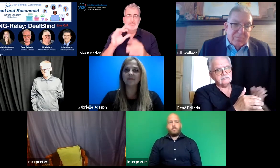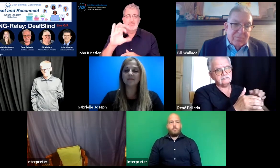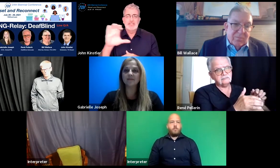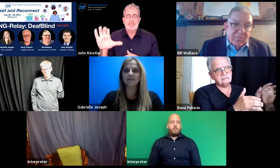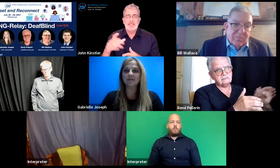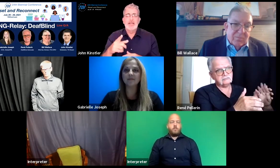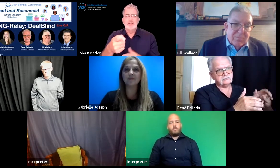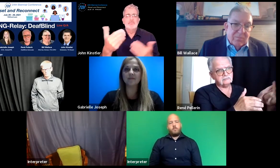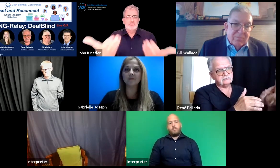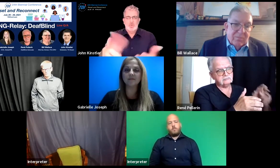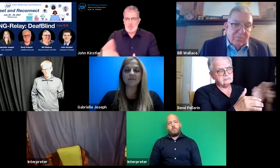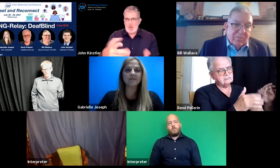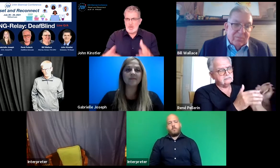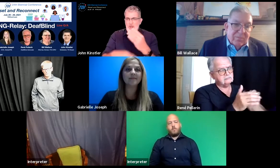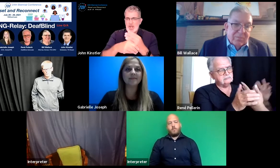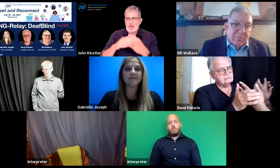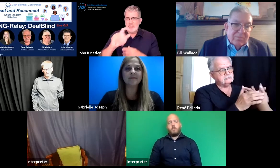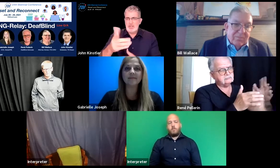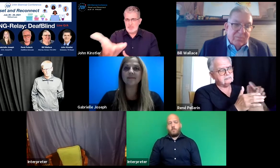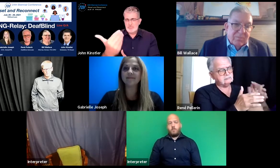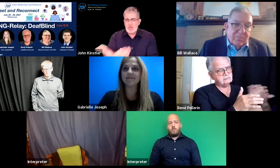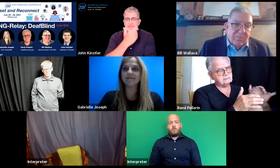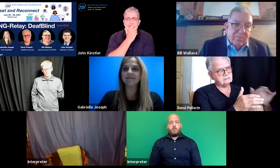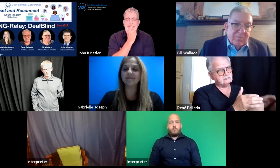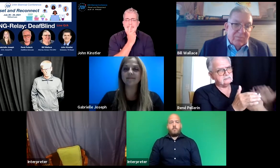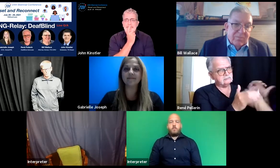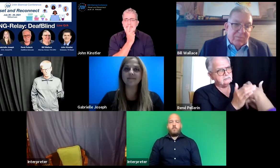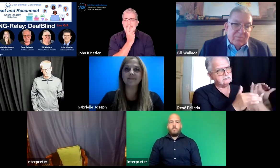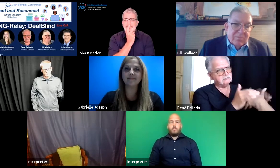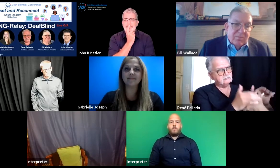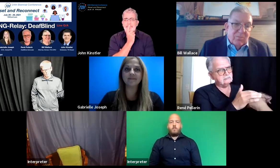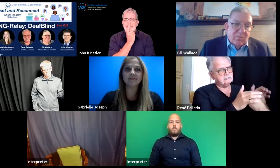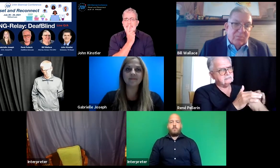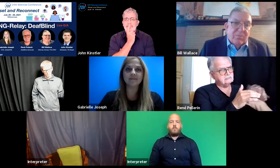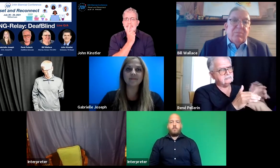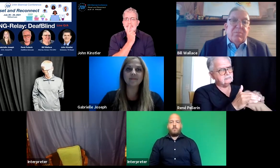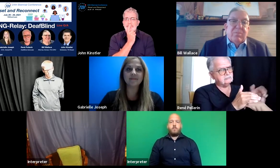a deafblind individual can submit an appeal? If you want to add a little bit on that, Bill.